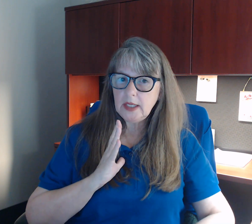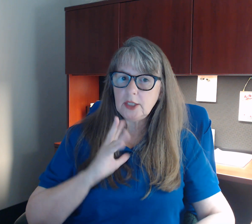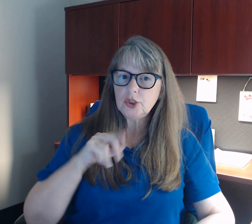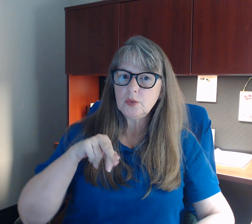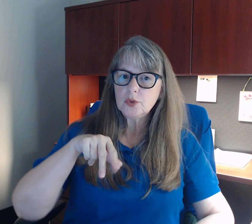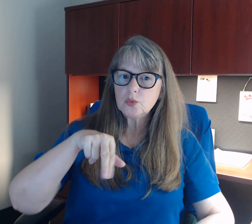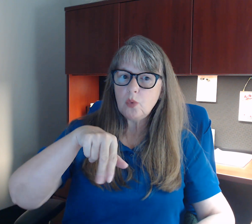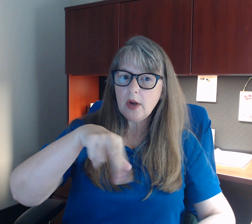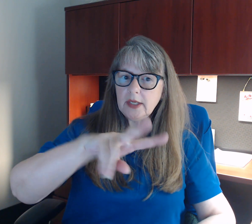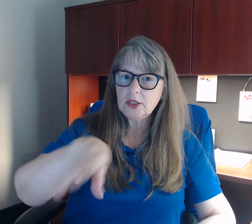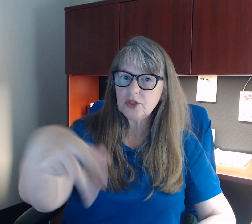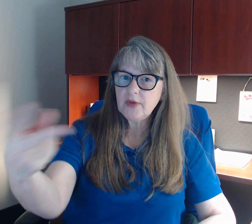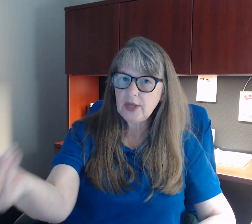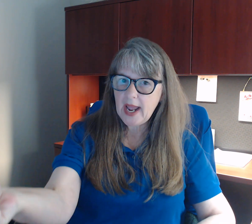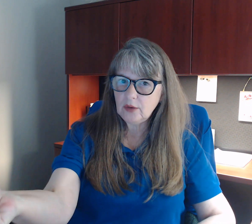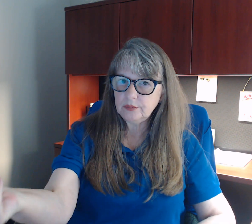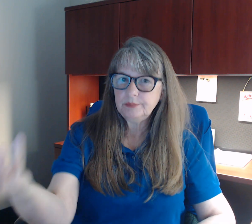she was walking, and she fell down.